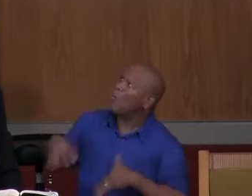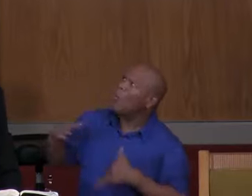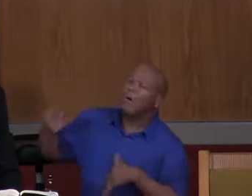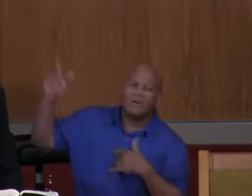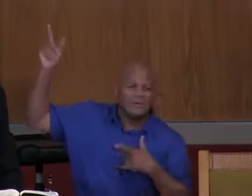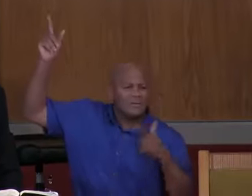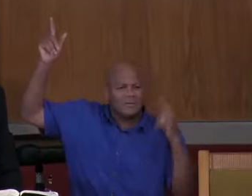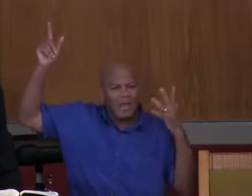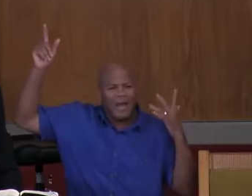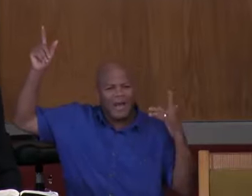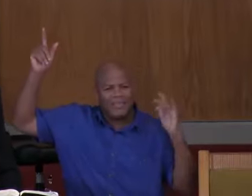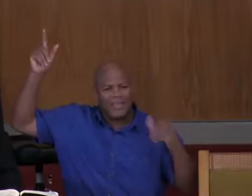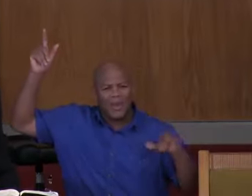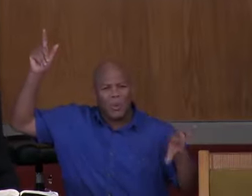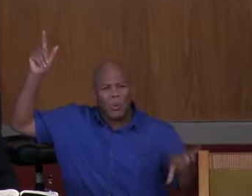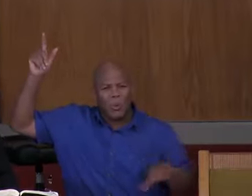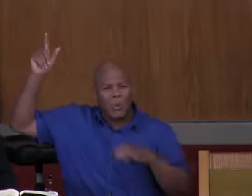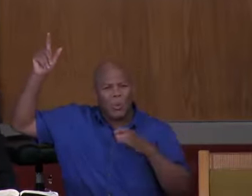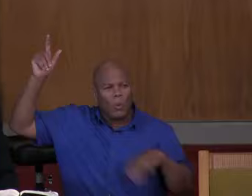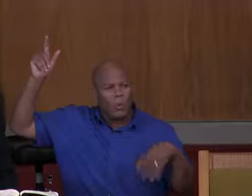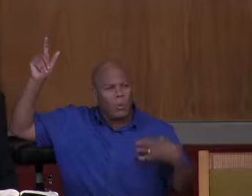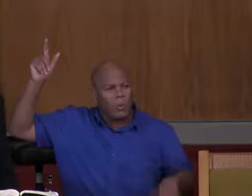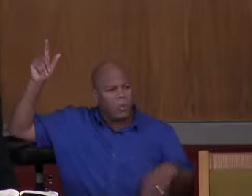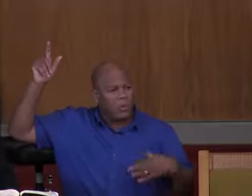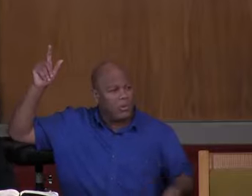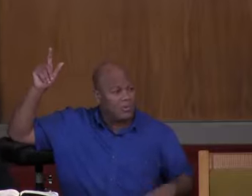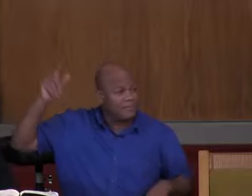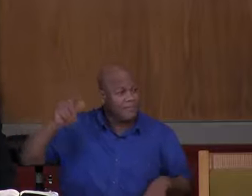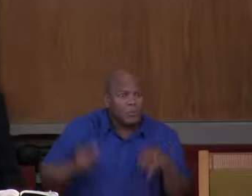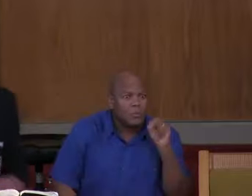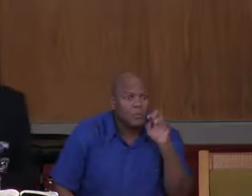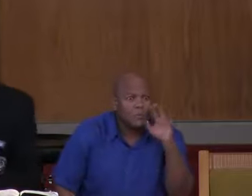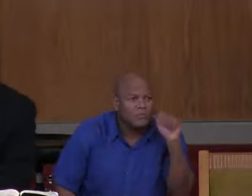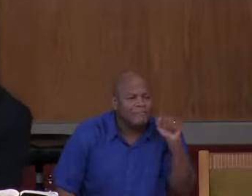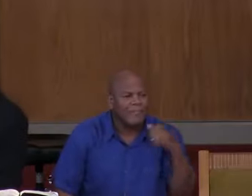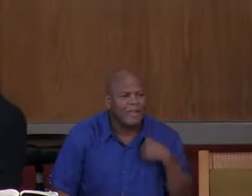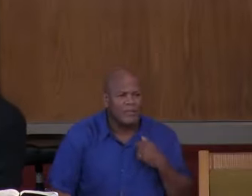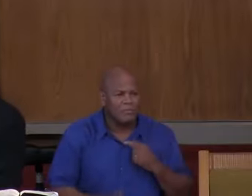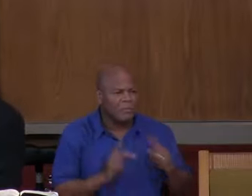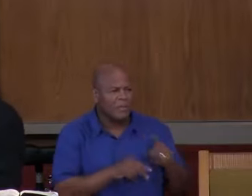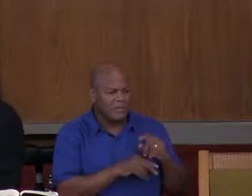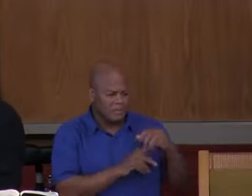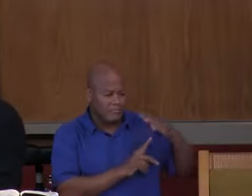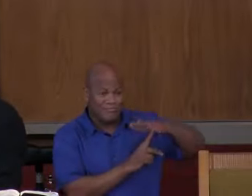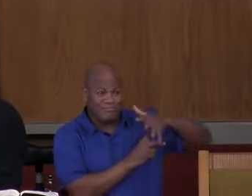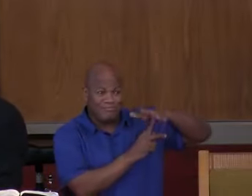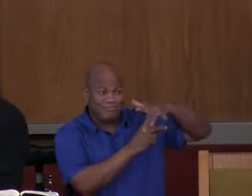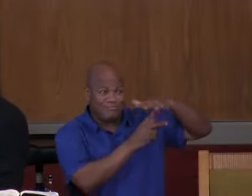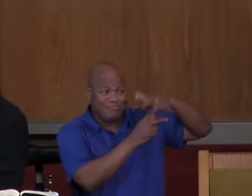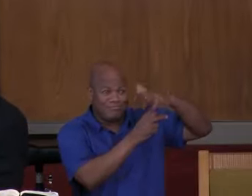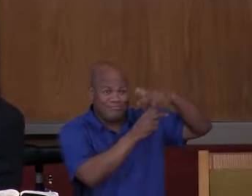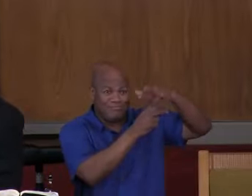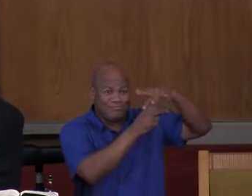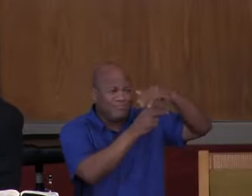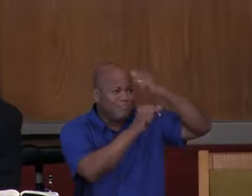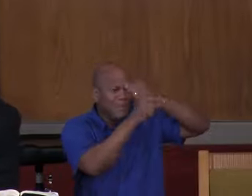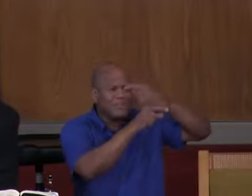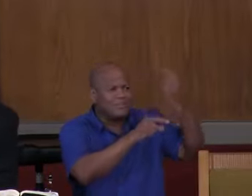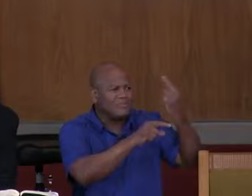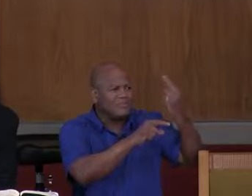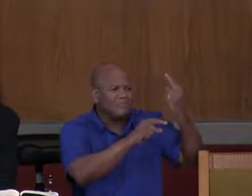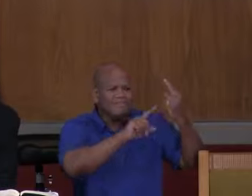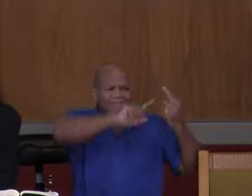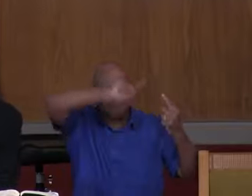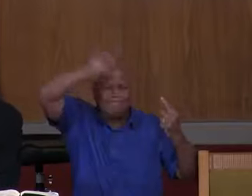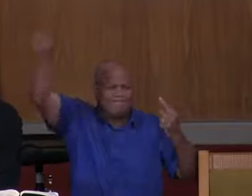Come on. I'm not finna be on the news. You see on the news where they got to go send a helicopter to go rescue brother so-and-so on